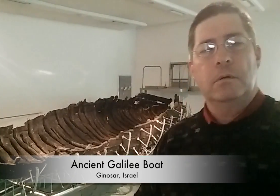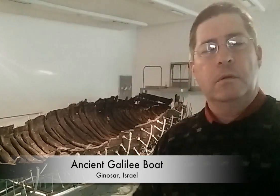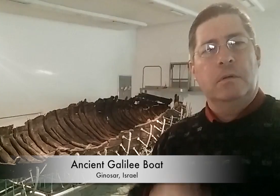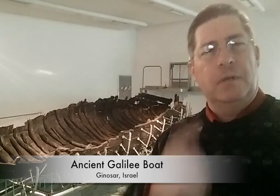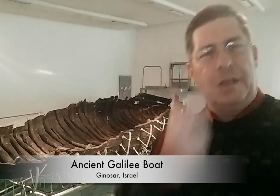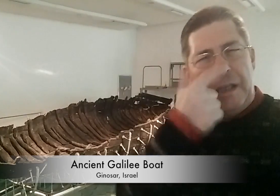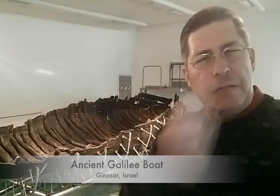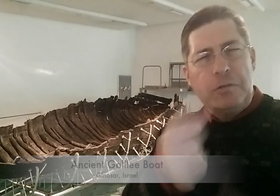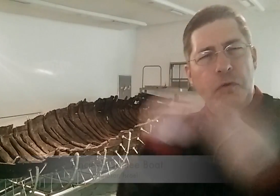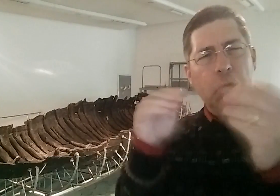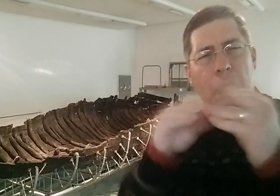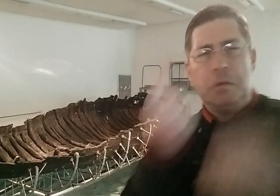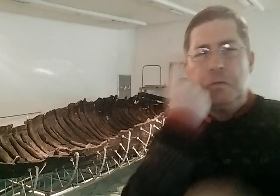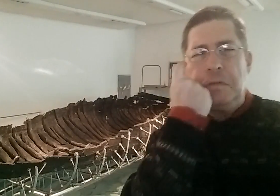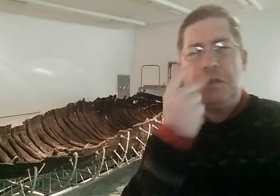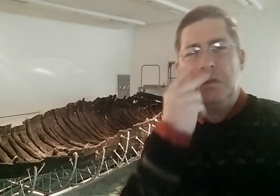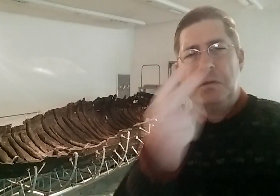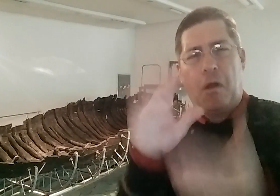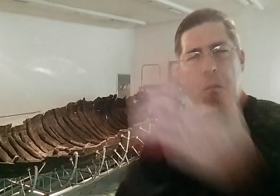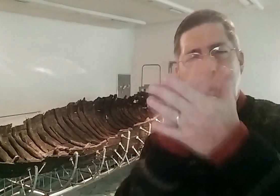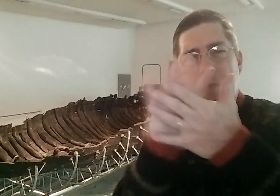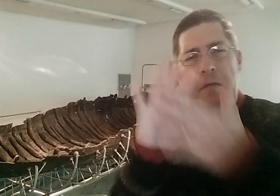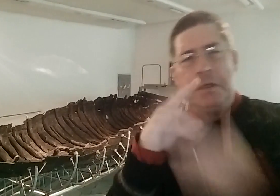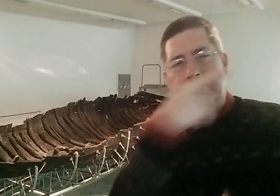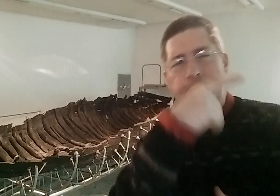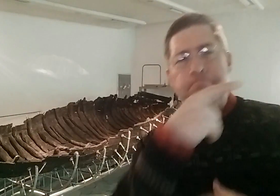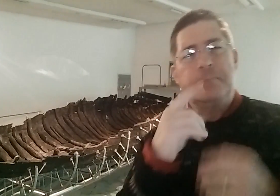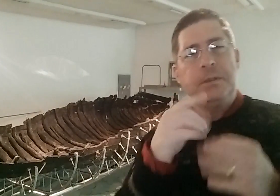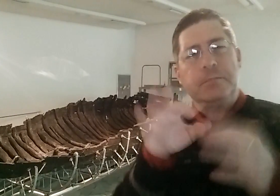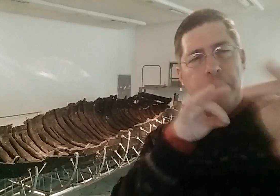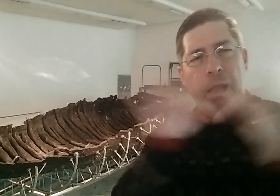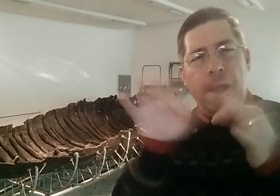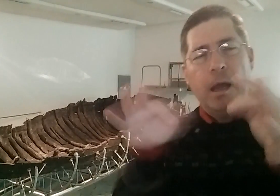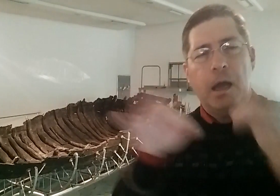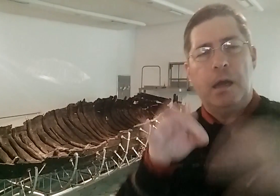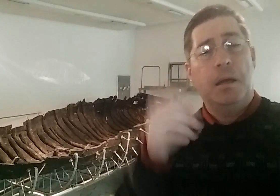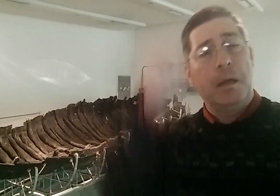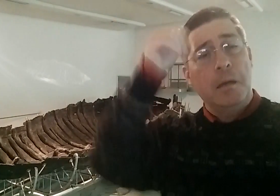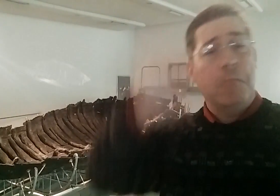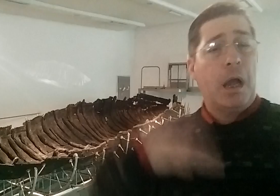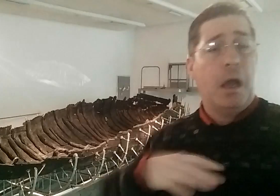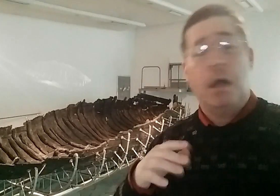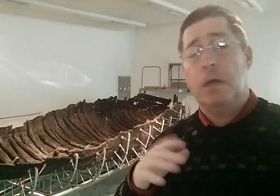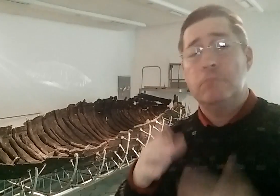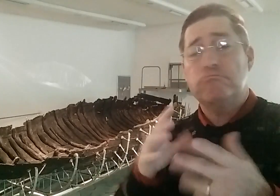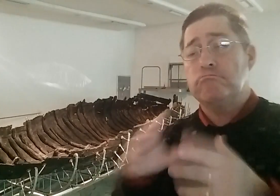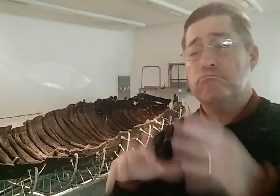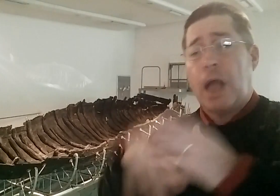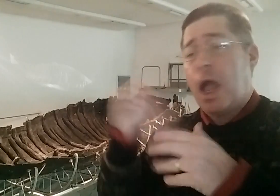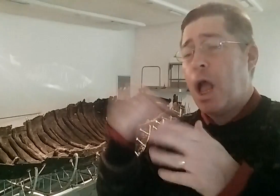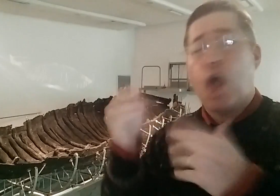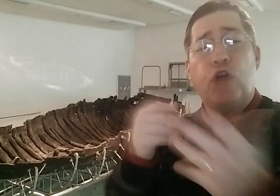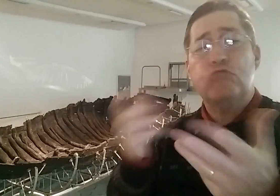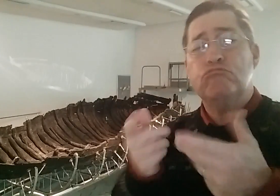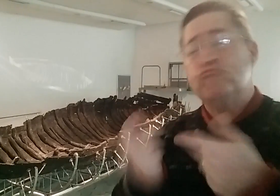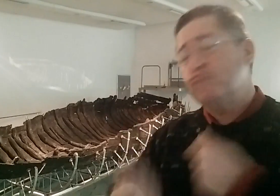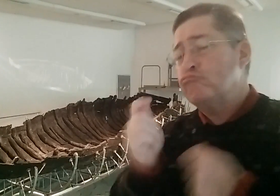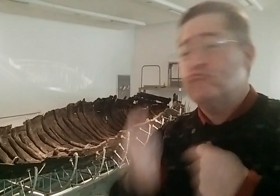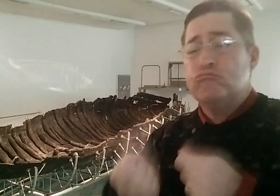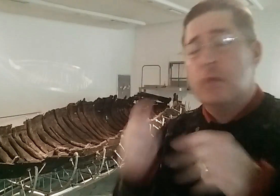We're inside, so the video is a little rough, but you can see, we just saw a movie explaining how a man was out here at the Sea